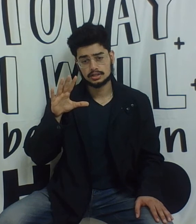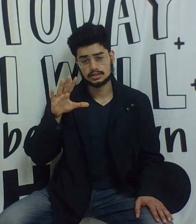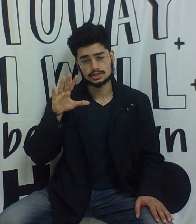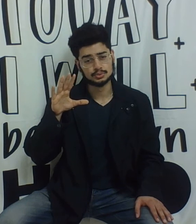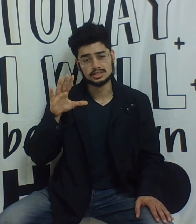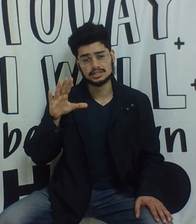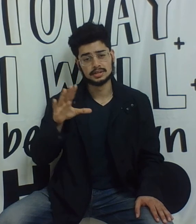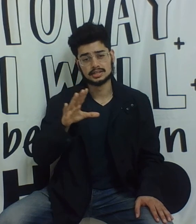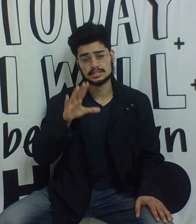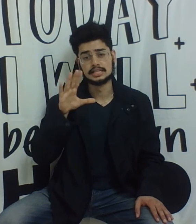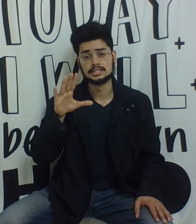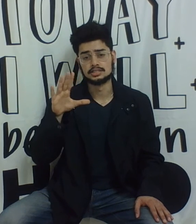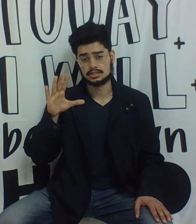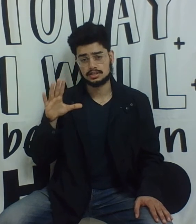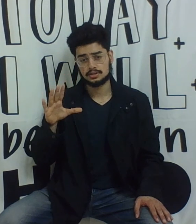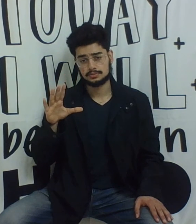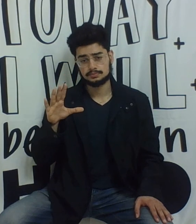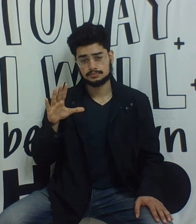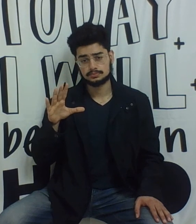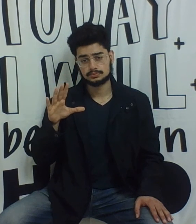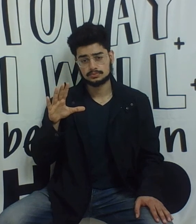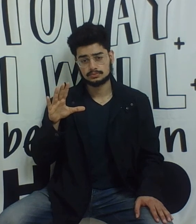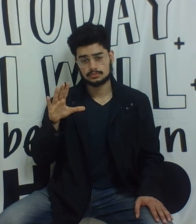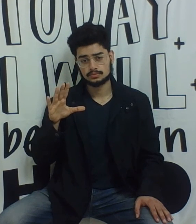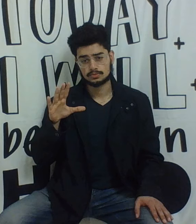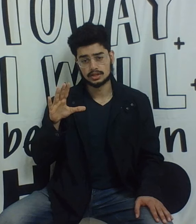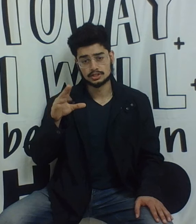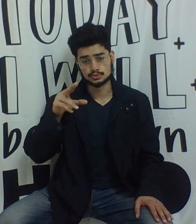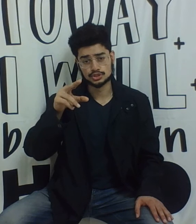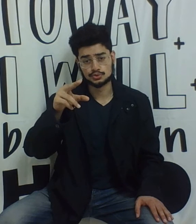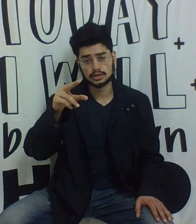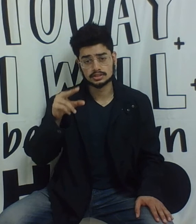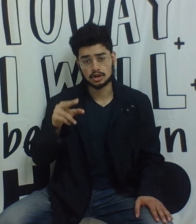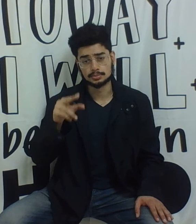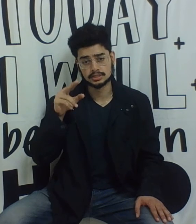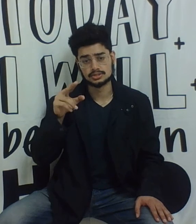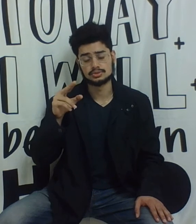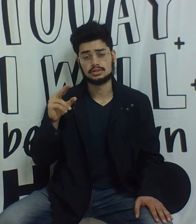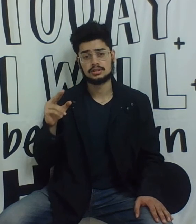This really is making us lazy. It is restricting our potential.